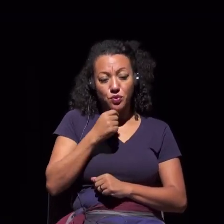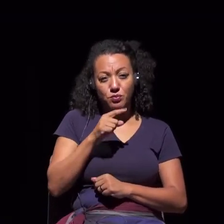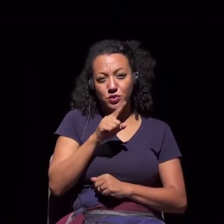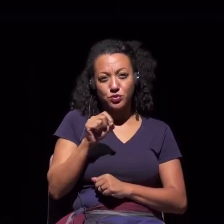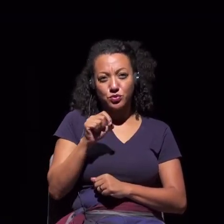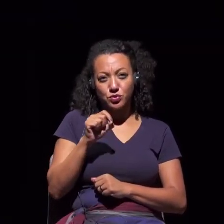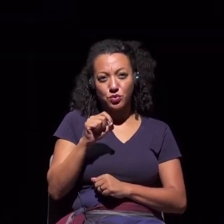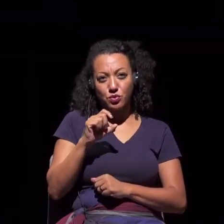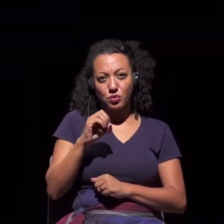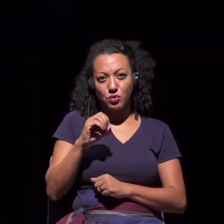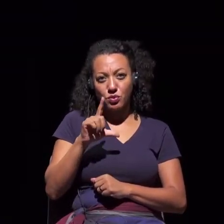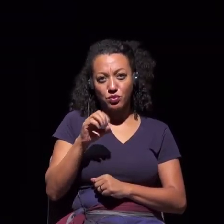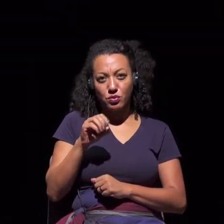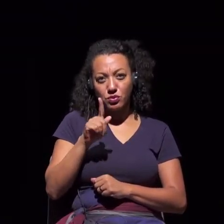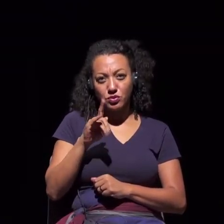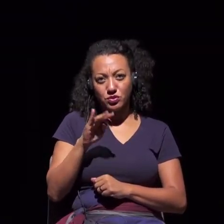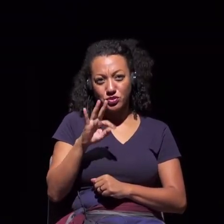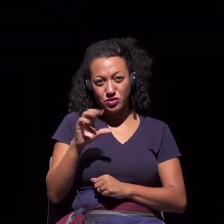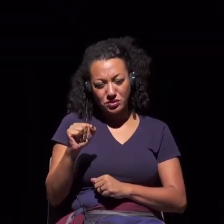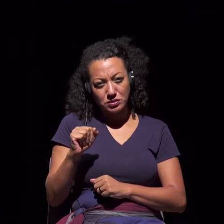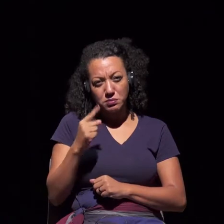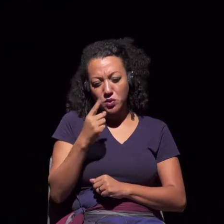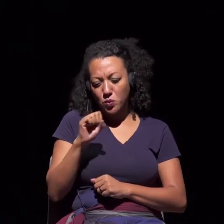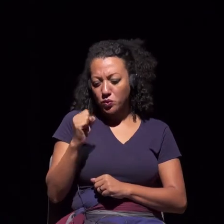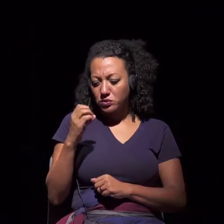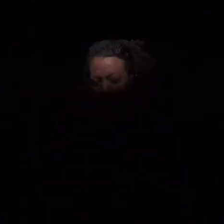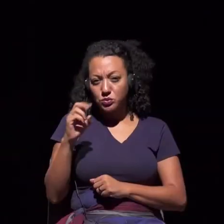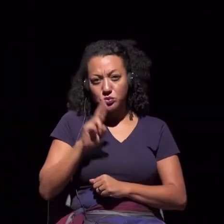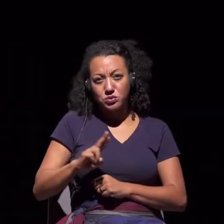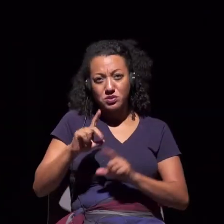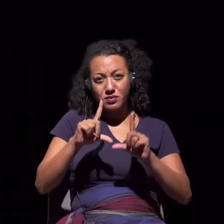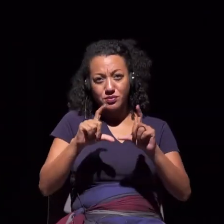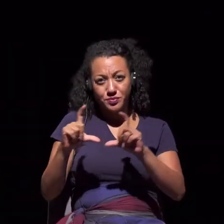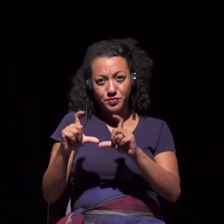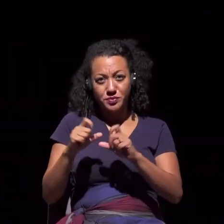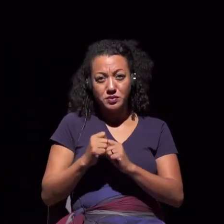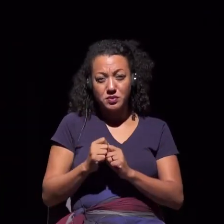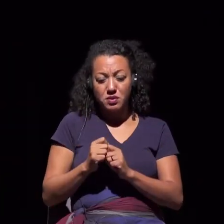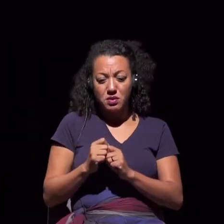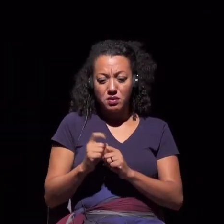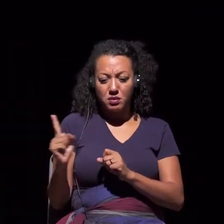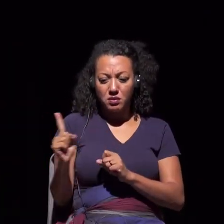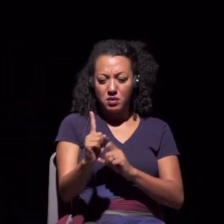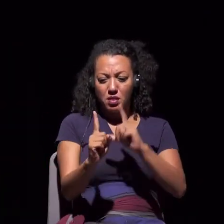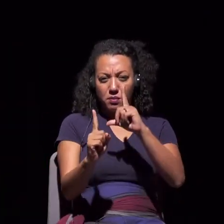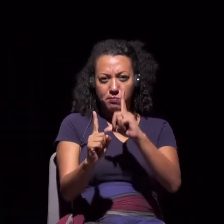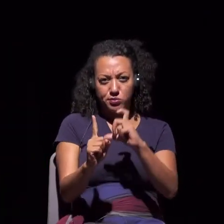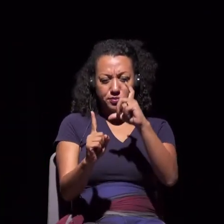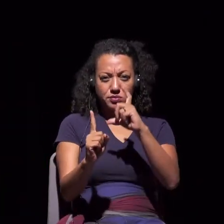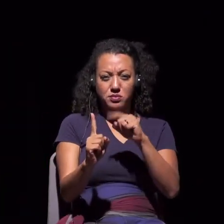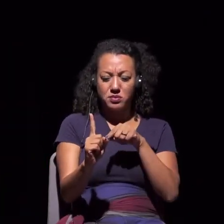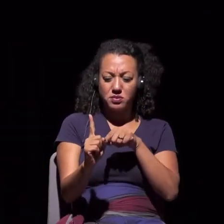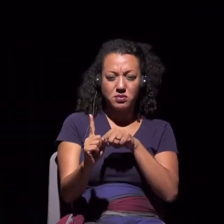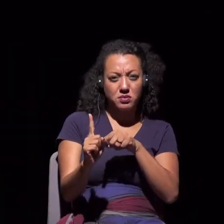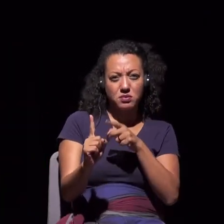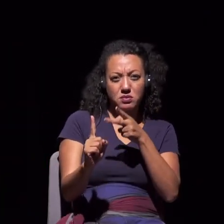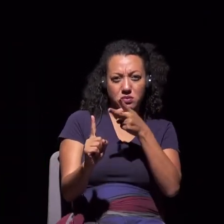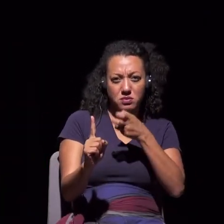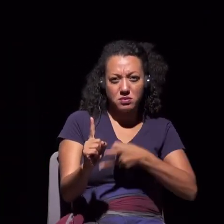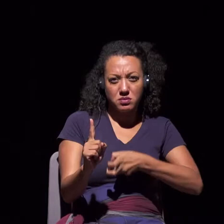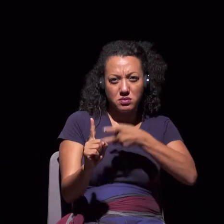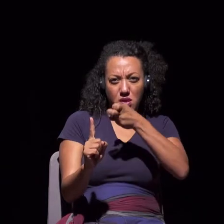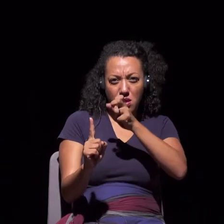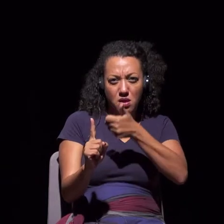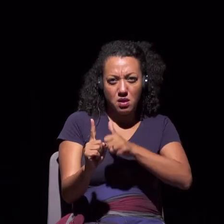of validating, through what he considered to be scientific observation, the enslaved body as an inferior